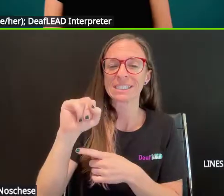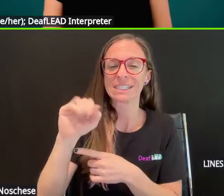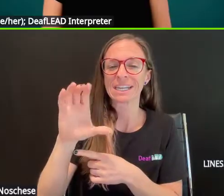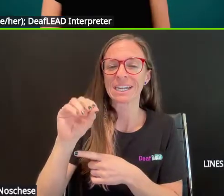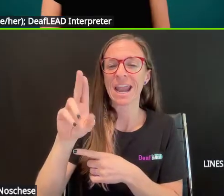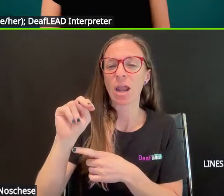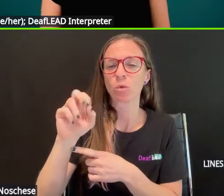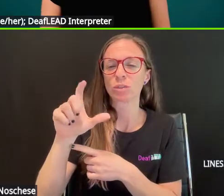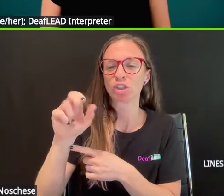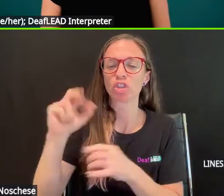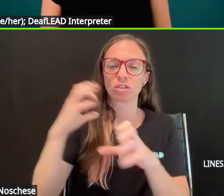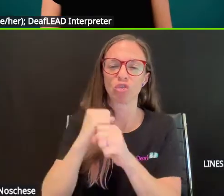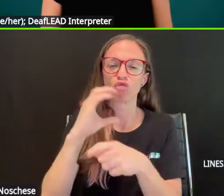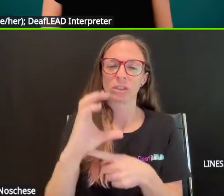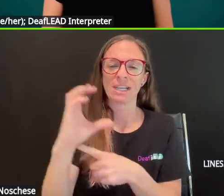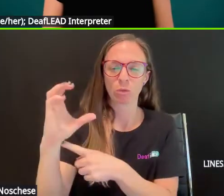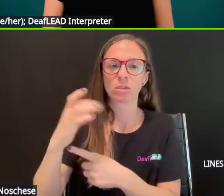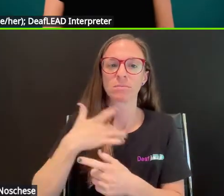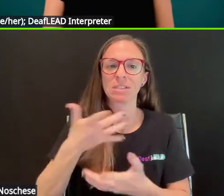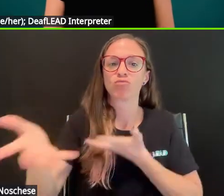this line, the DCL,